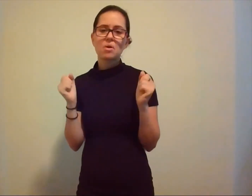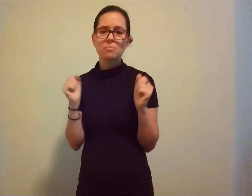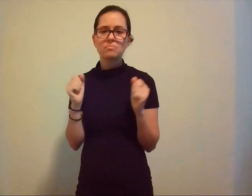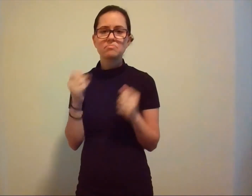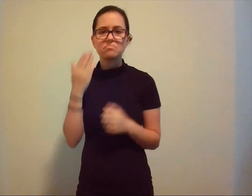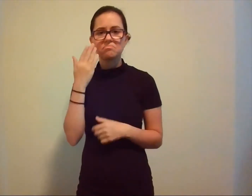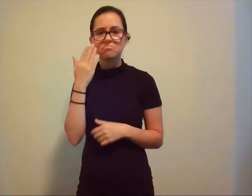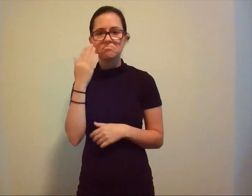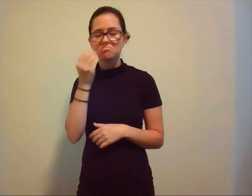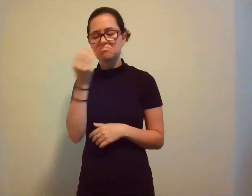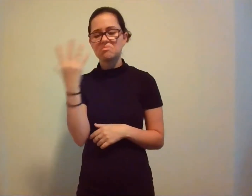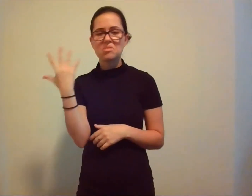and disadvantages to both.